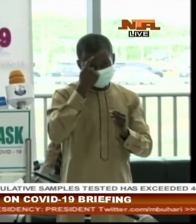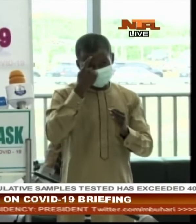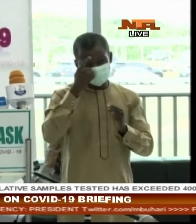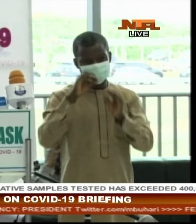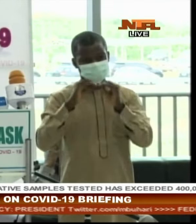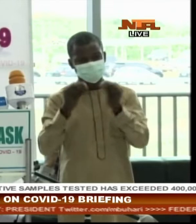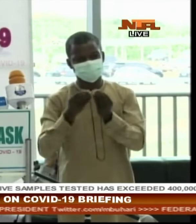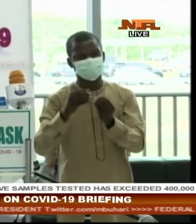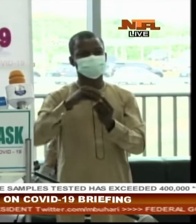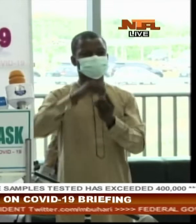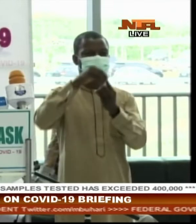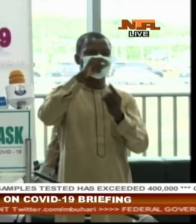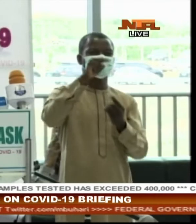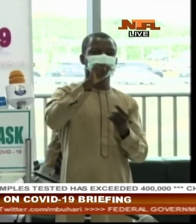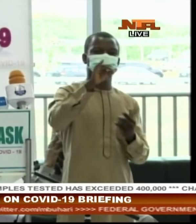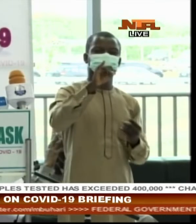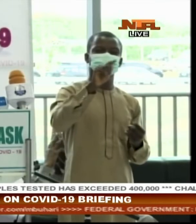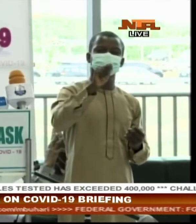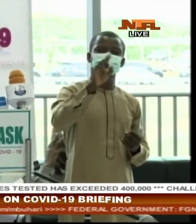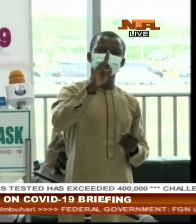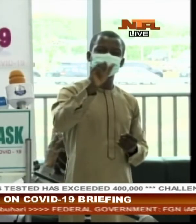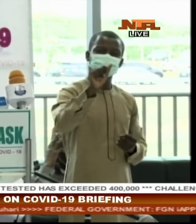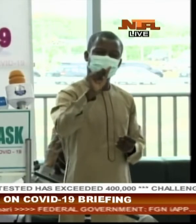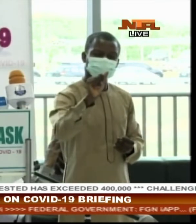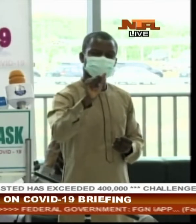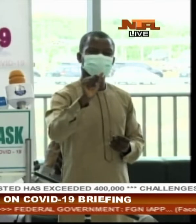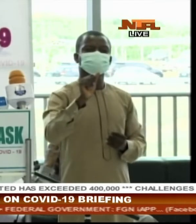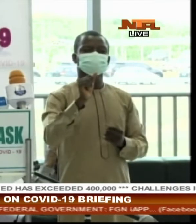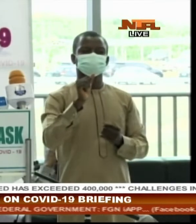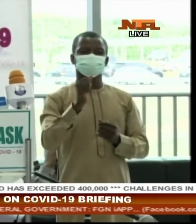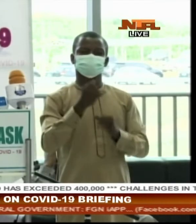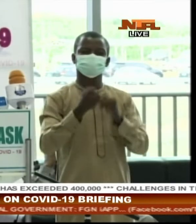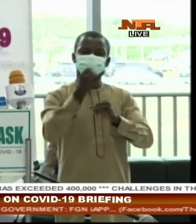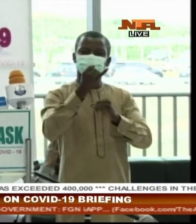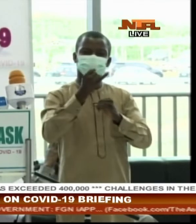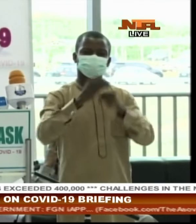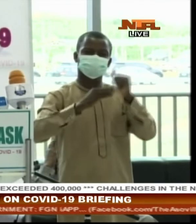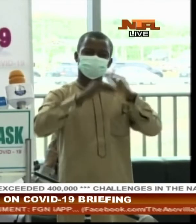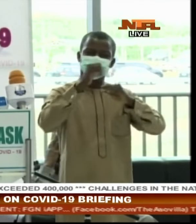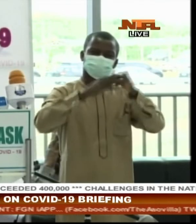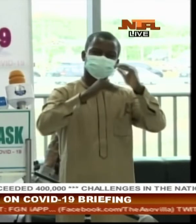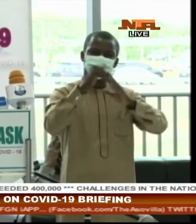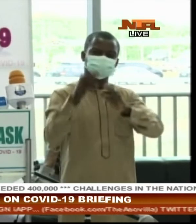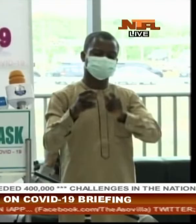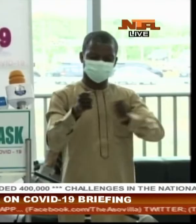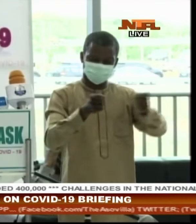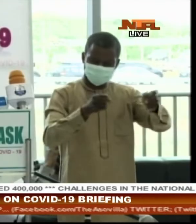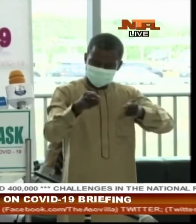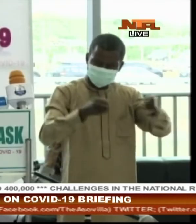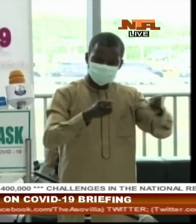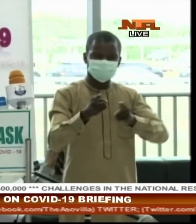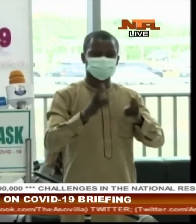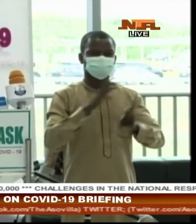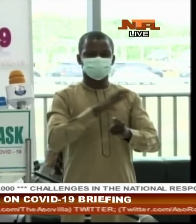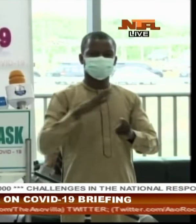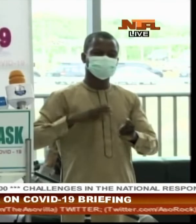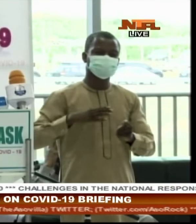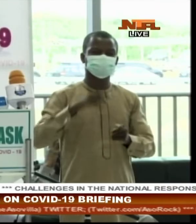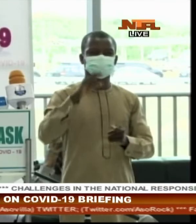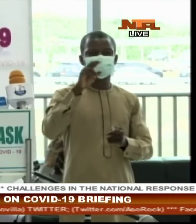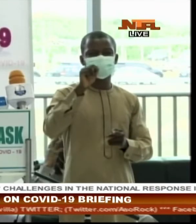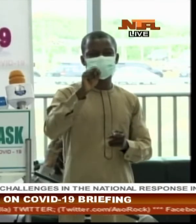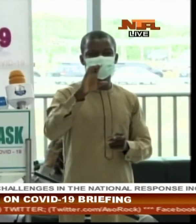particular NITDA, Infrastructure Commission, Concession Regulatory Commission, the NCDC,